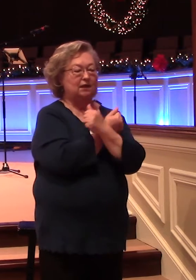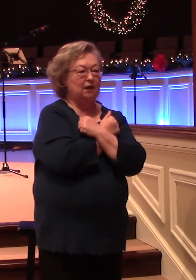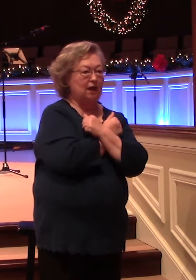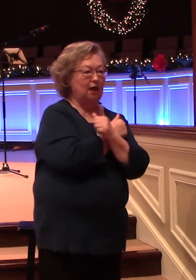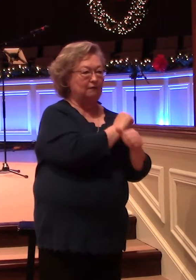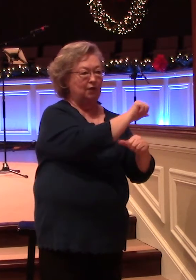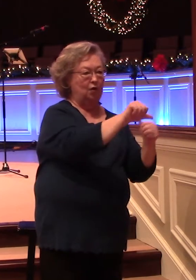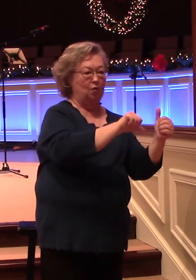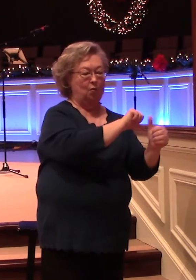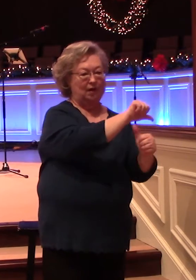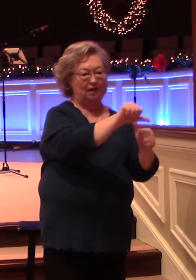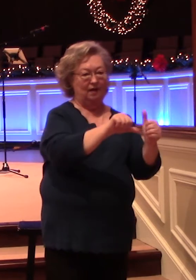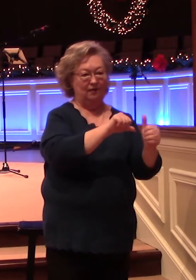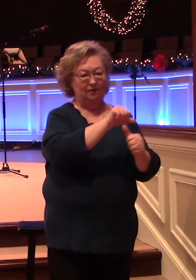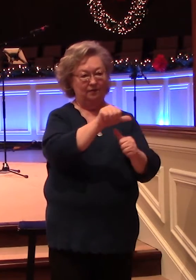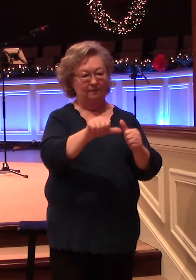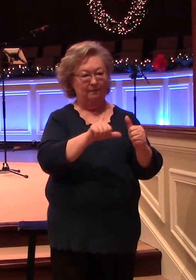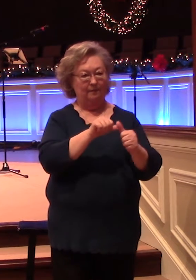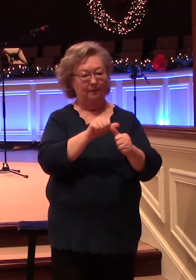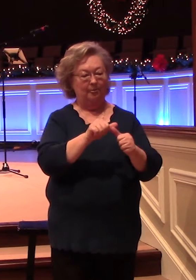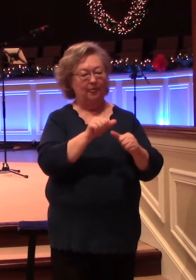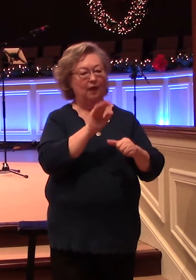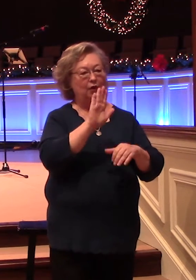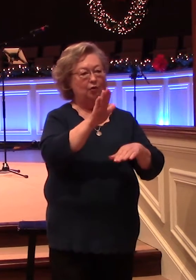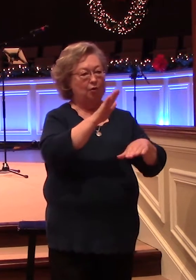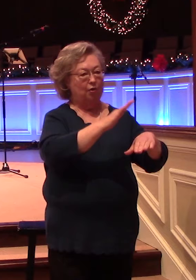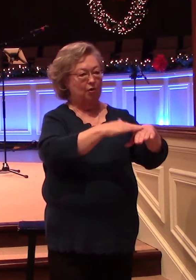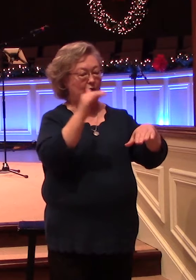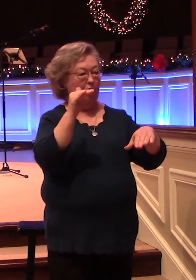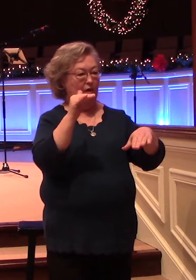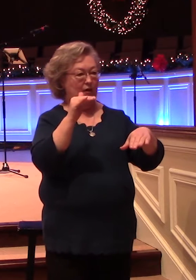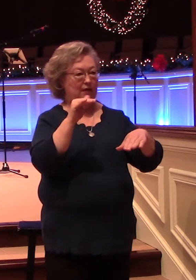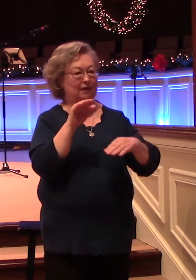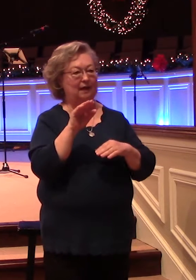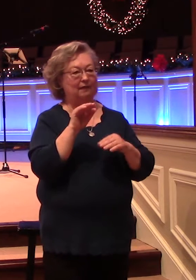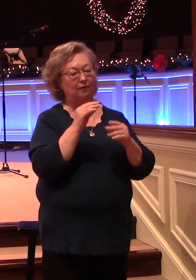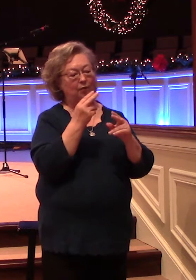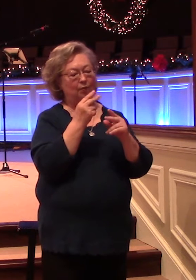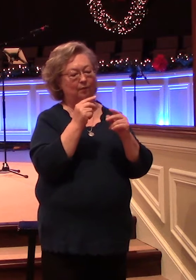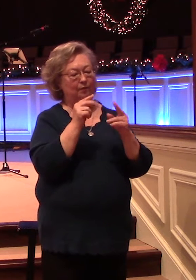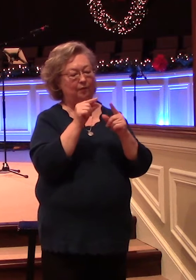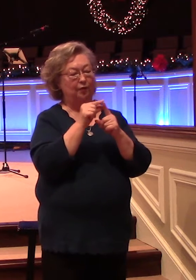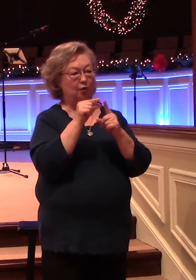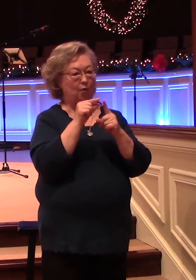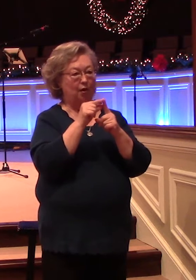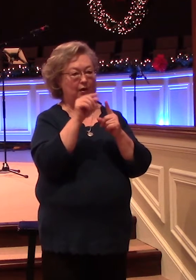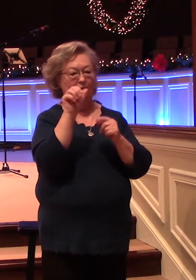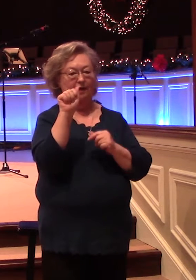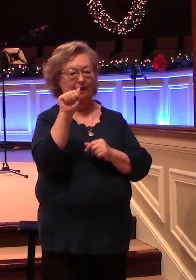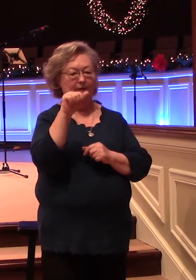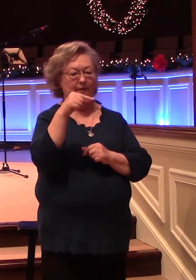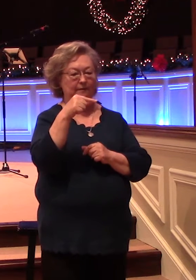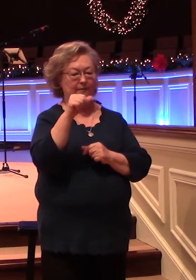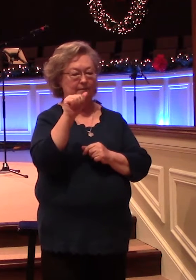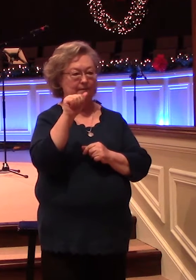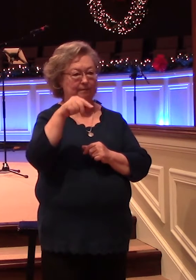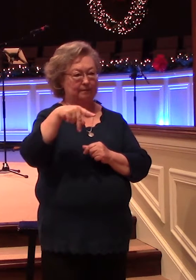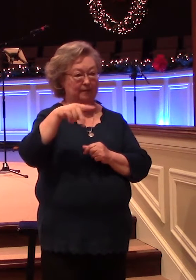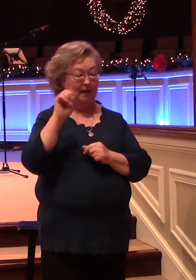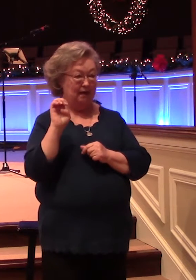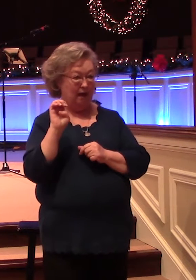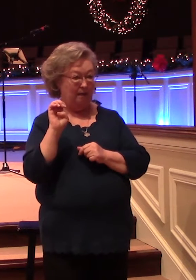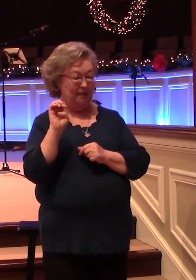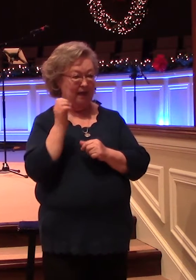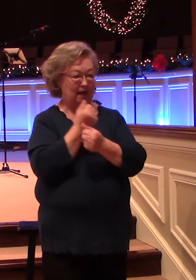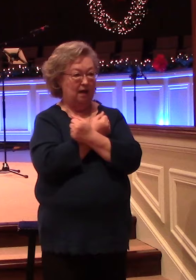another. This call and that word agape, it's not a general love. It's not an idea